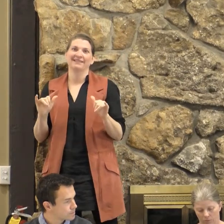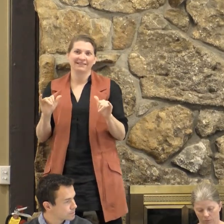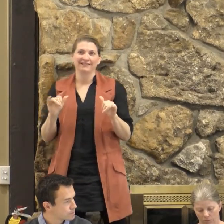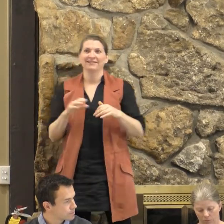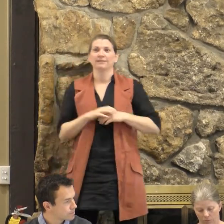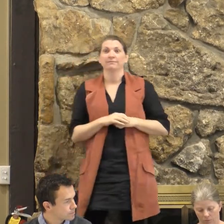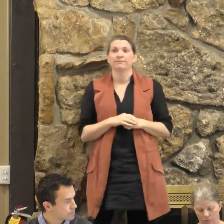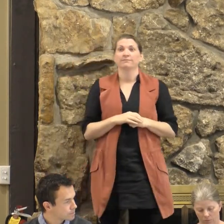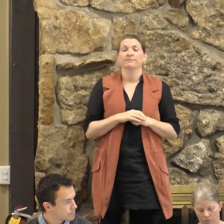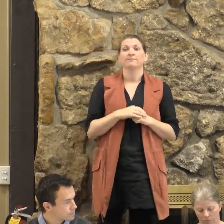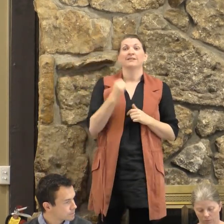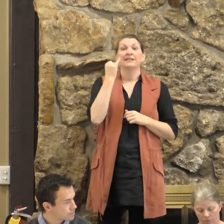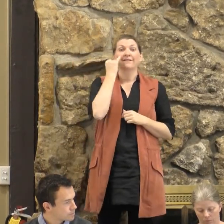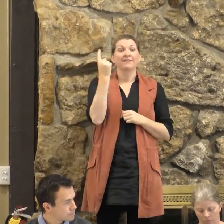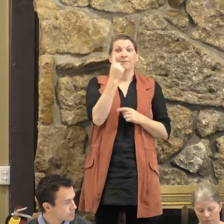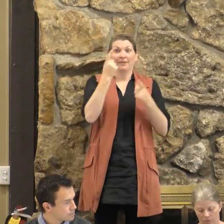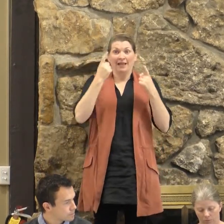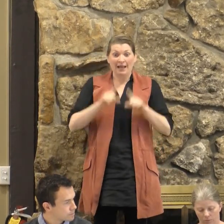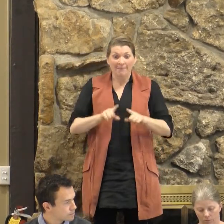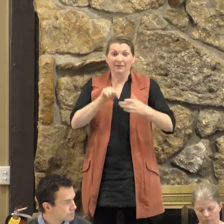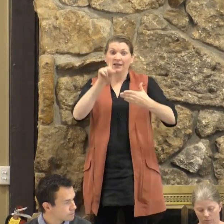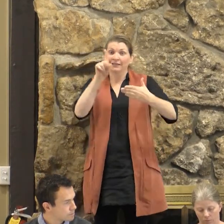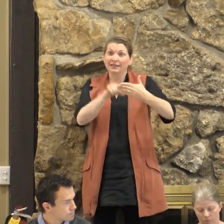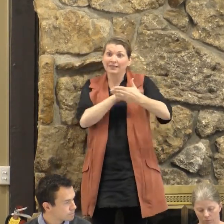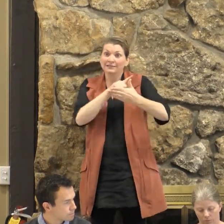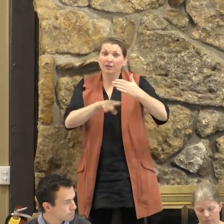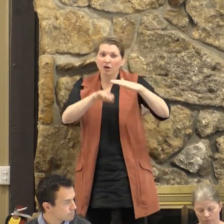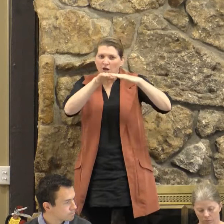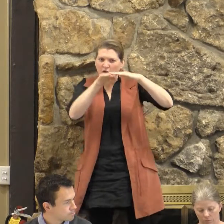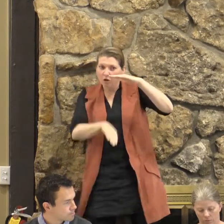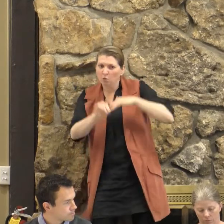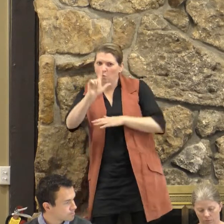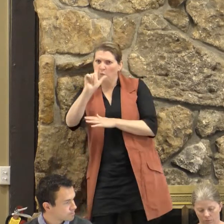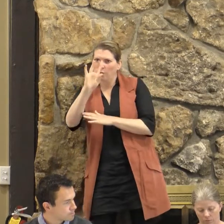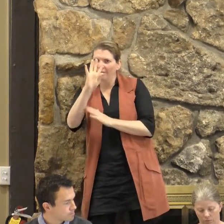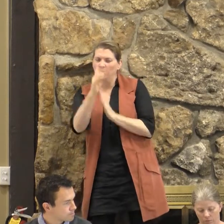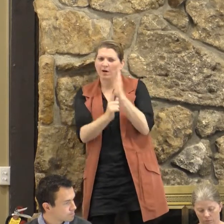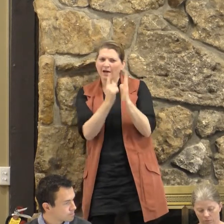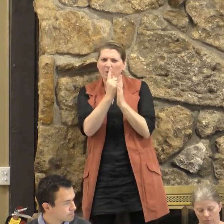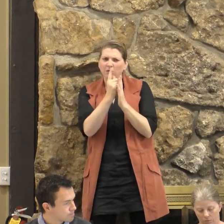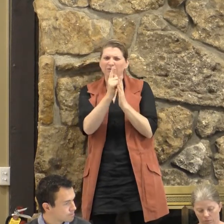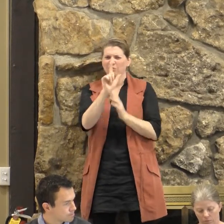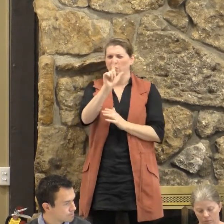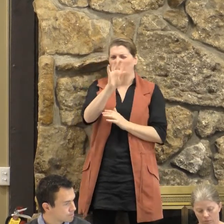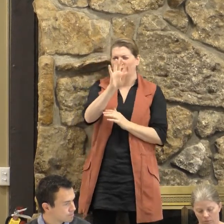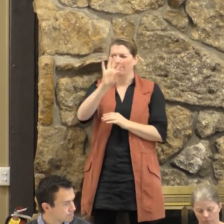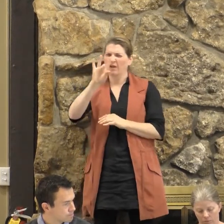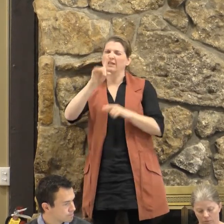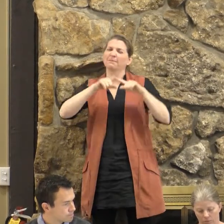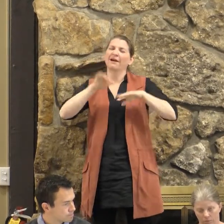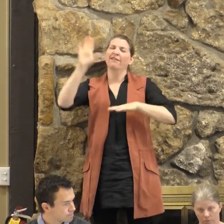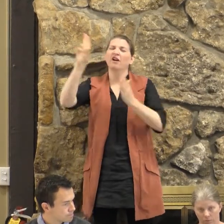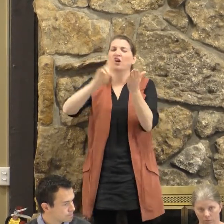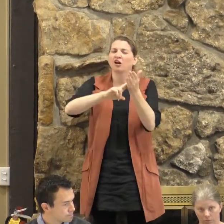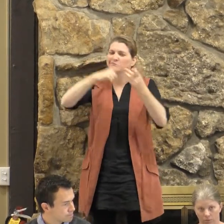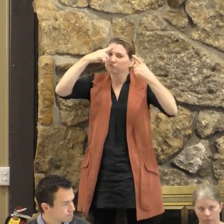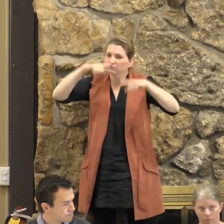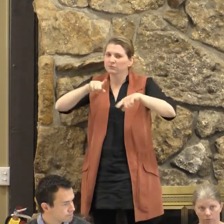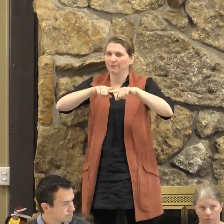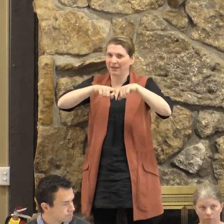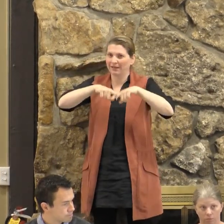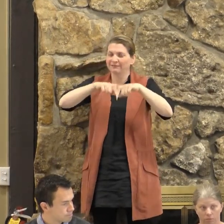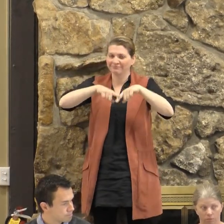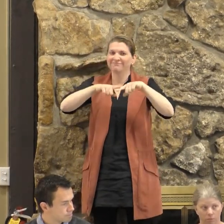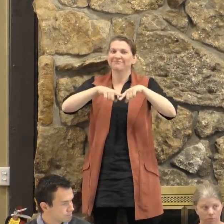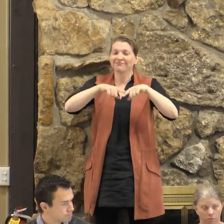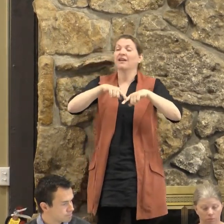less than 24 or 48 hours, whatever the agency sets up, the agency will still charge for the service just because